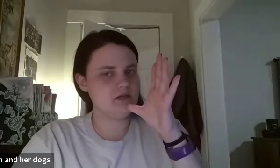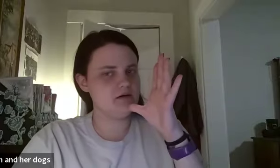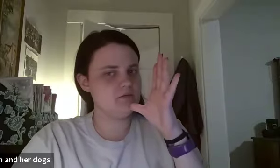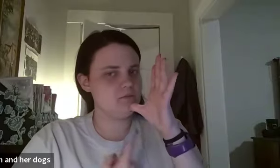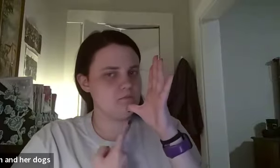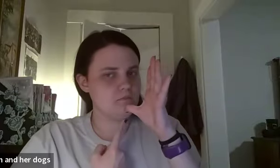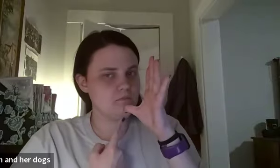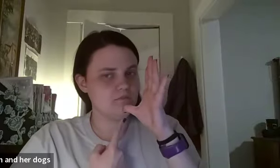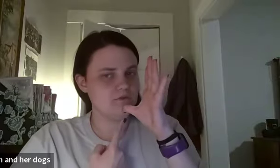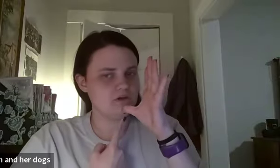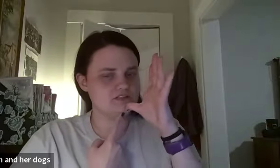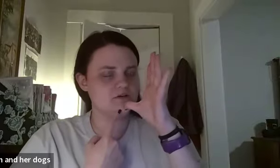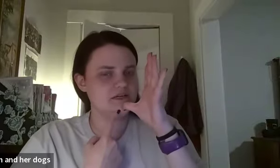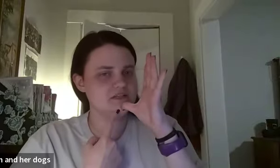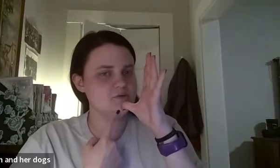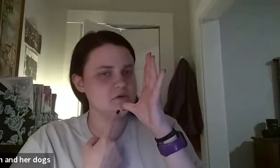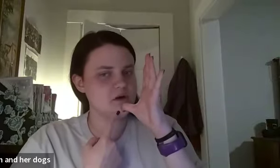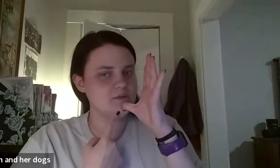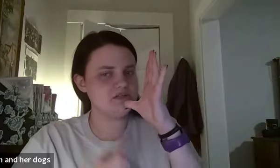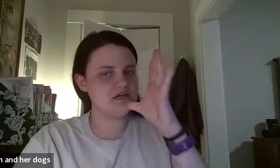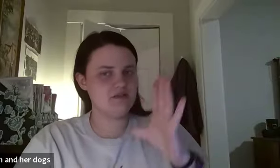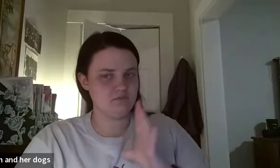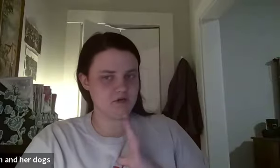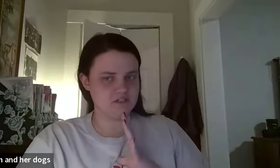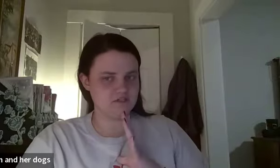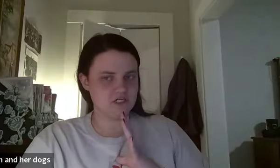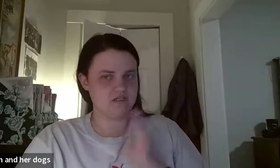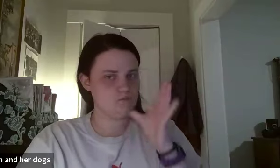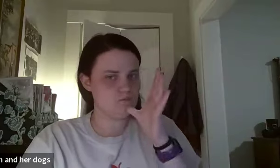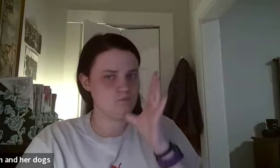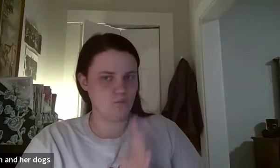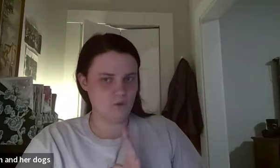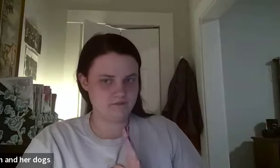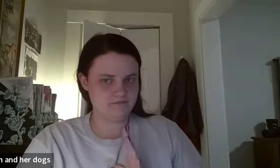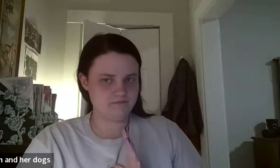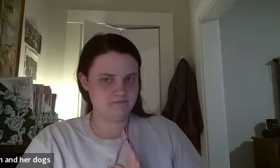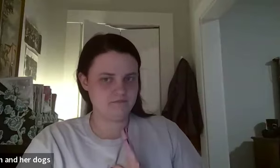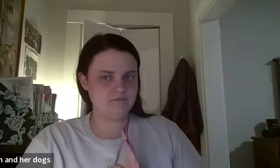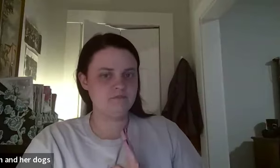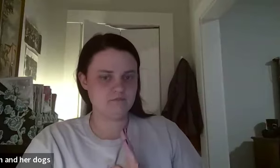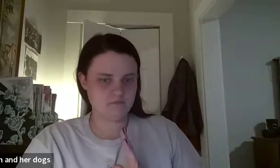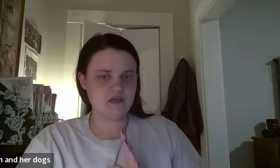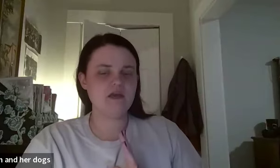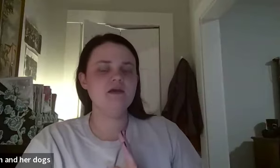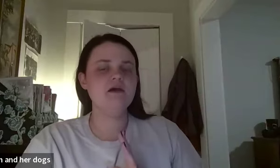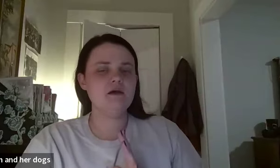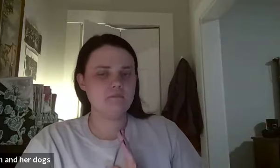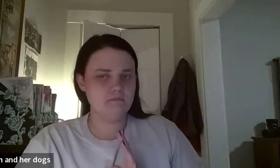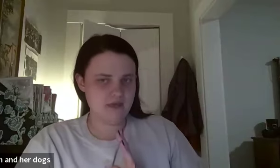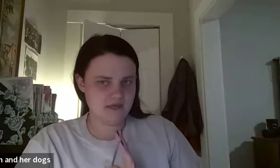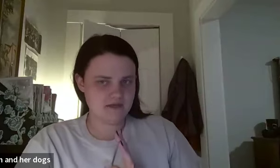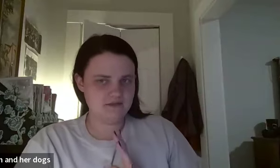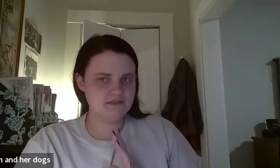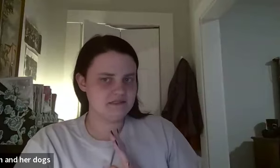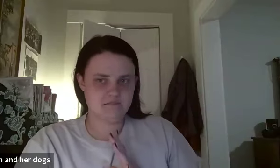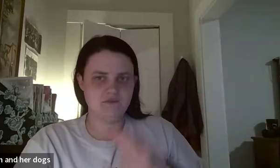be you're going to start basically with your mom sign and then bring it to your chest. Woman. Okay? Man, same